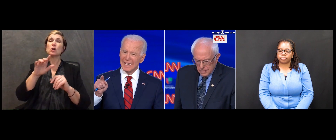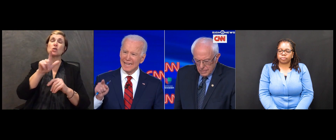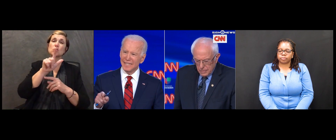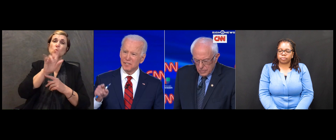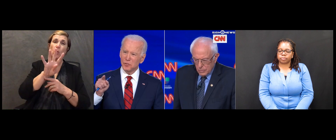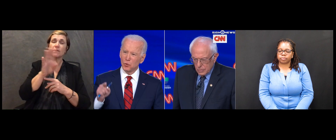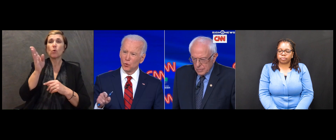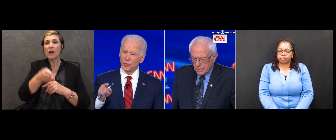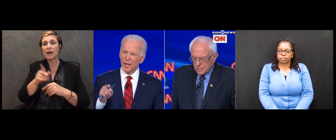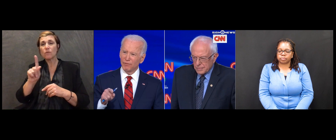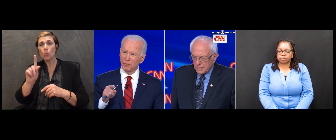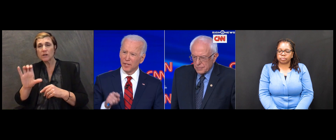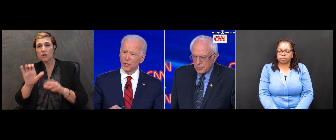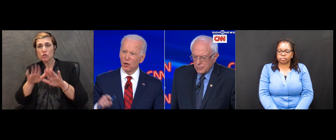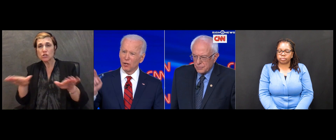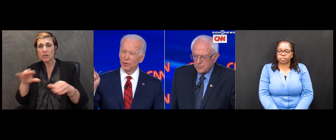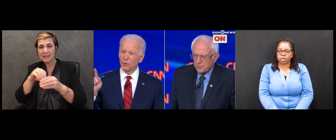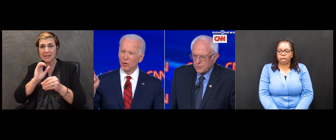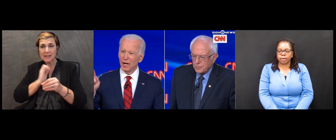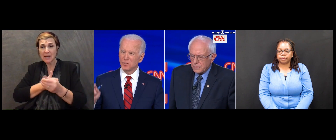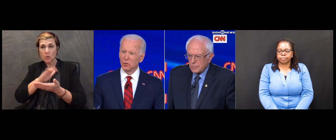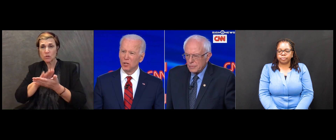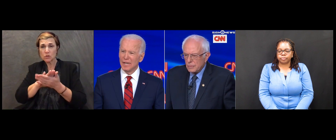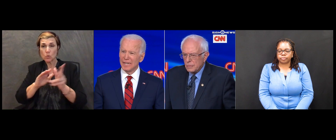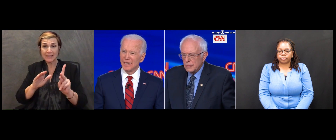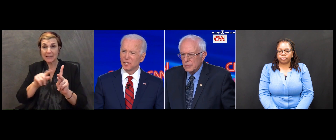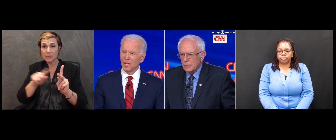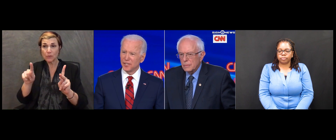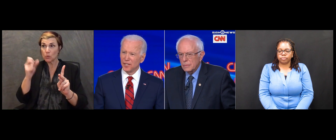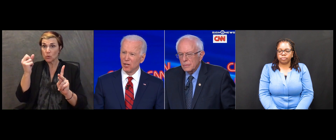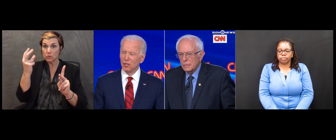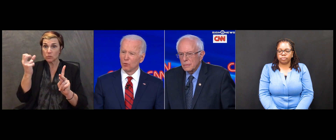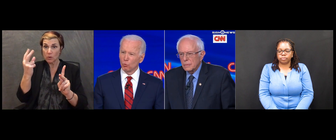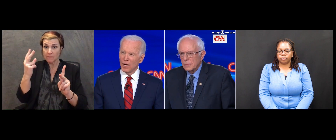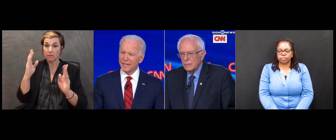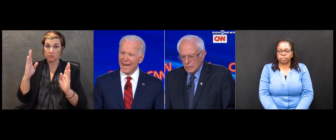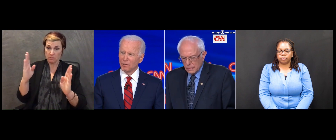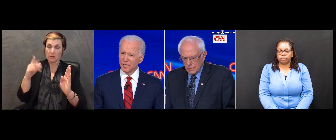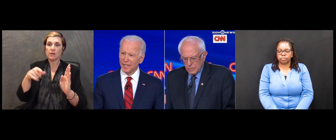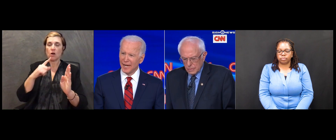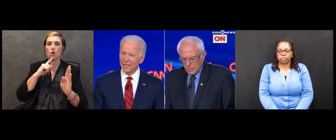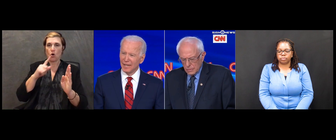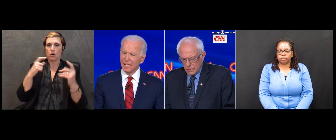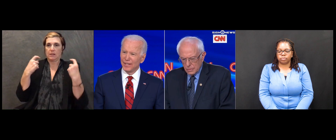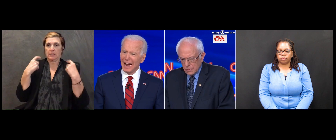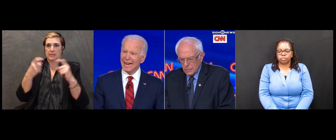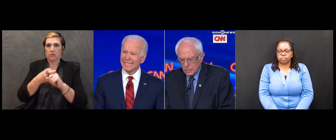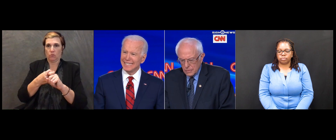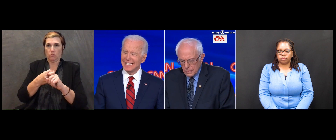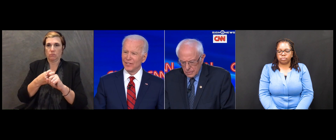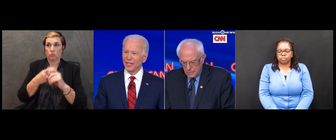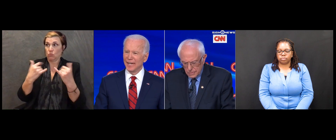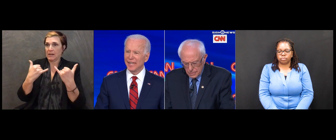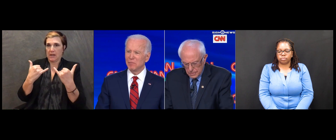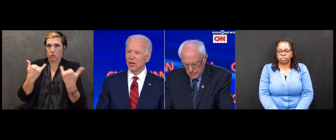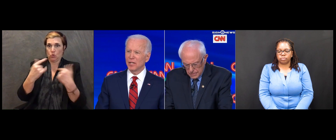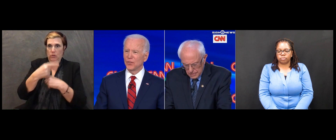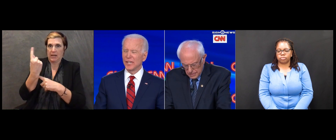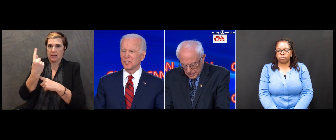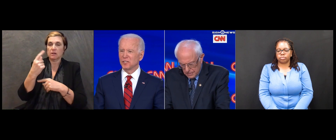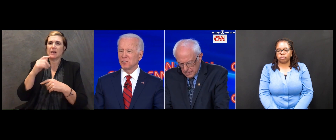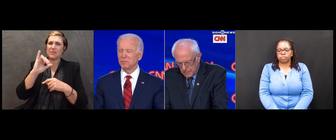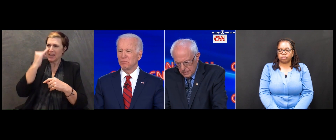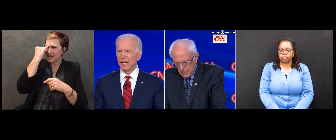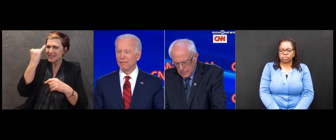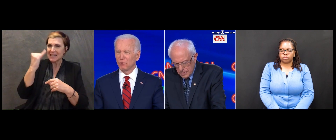children in school today, from kindergarten through high school, is a Latino. Right now, today. The idea that any American